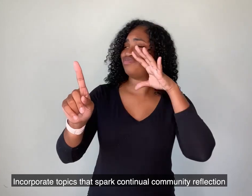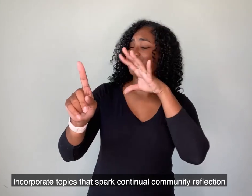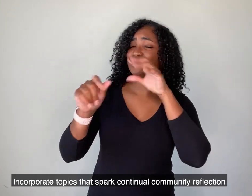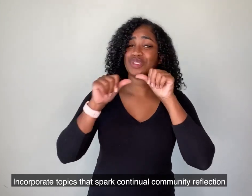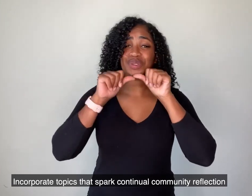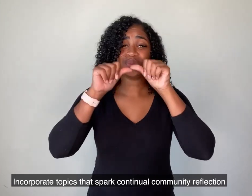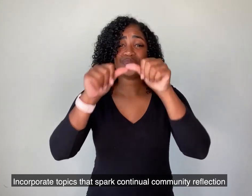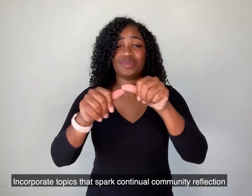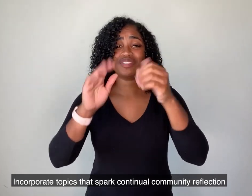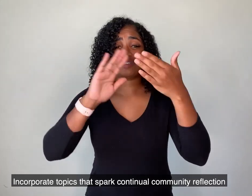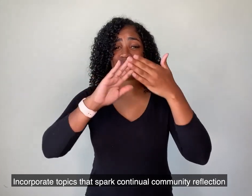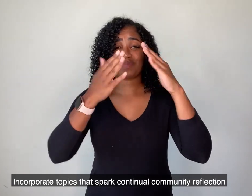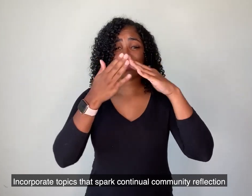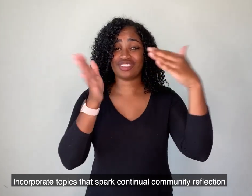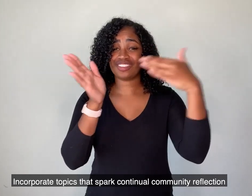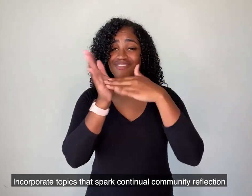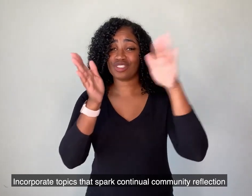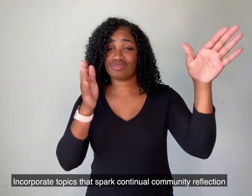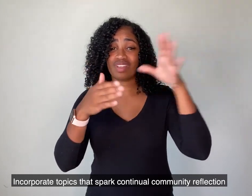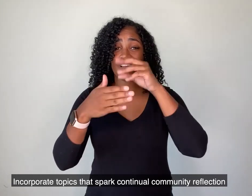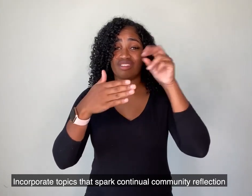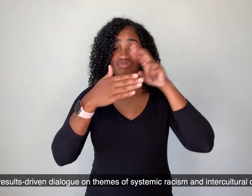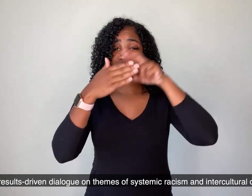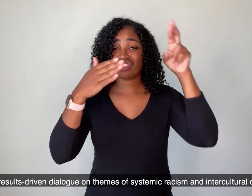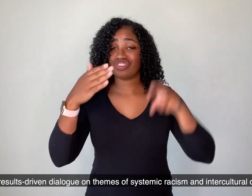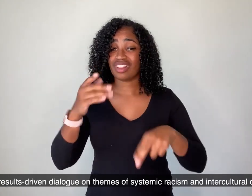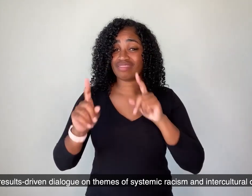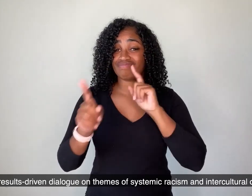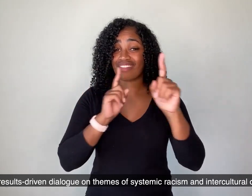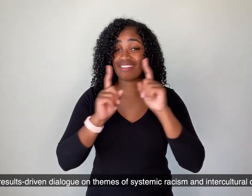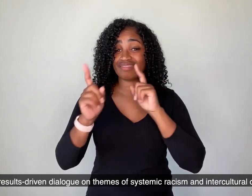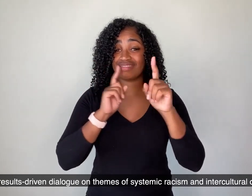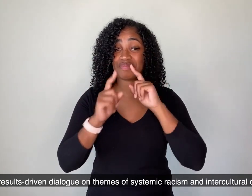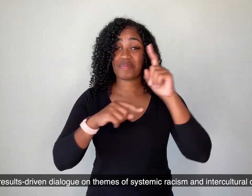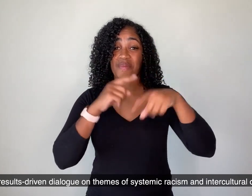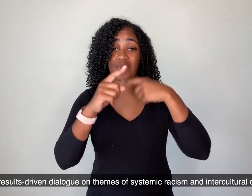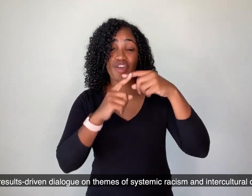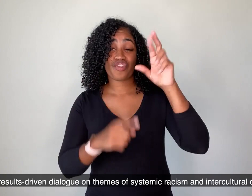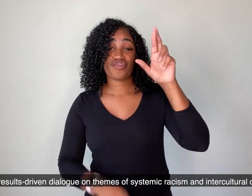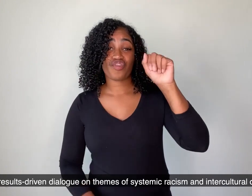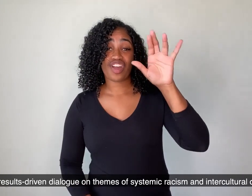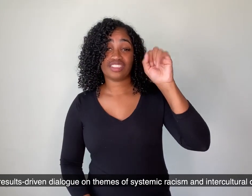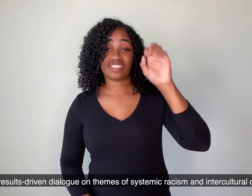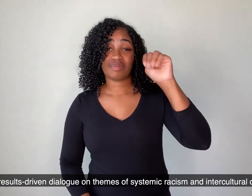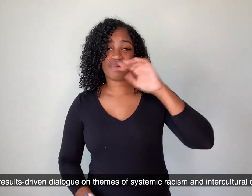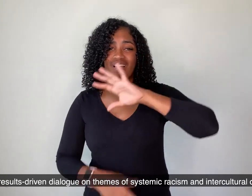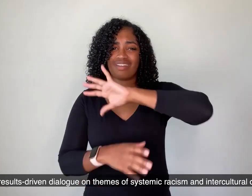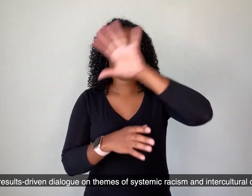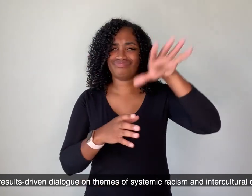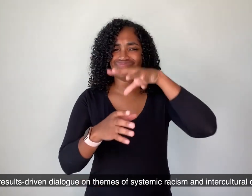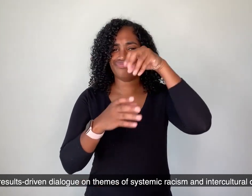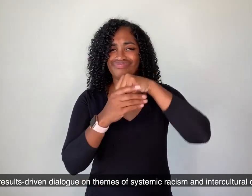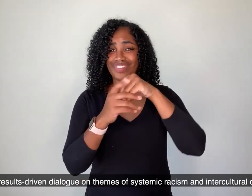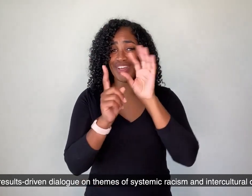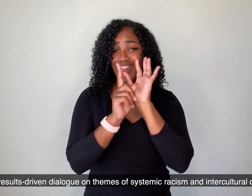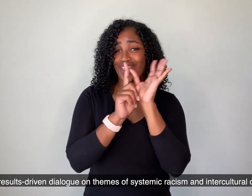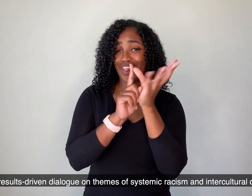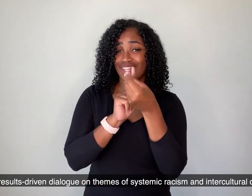topics that spark continual community reflection and results-driven dialogue on themes of systemic